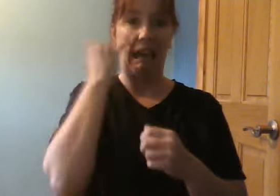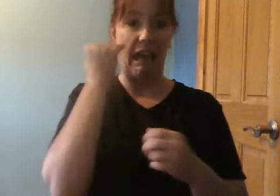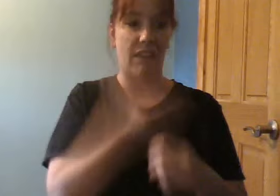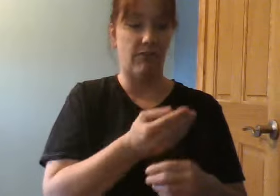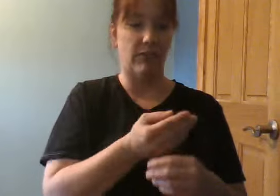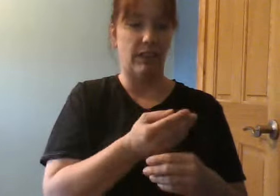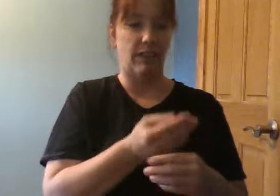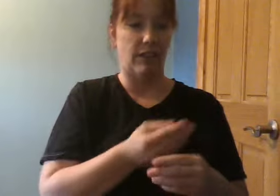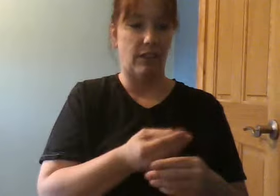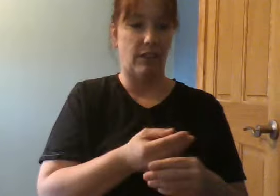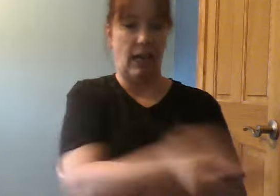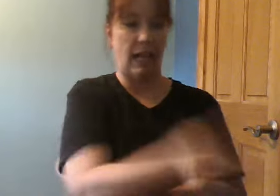Birch.